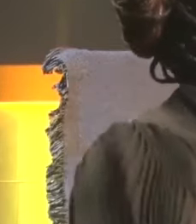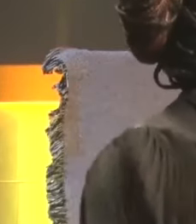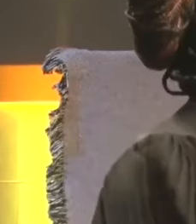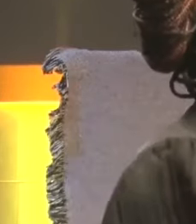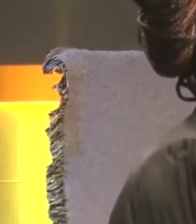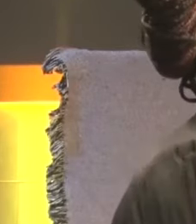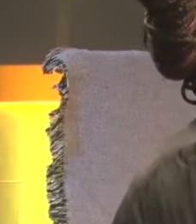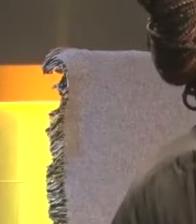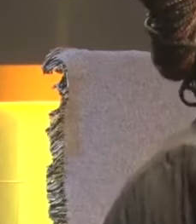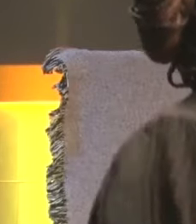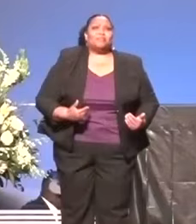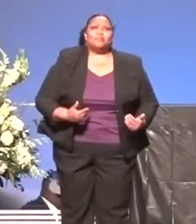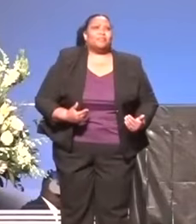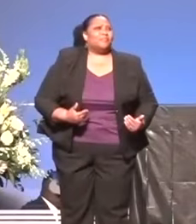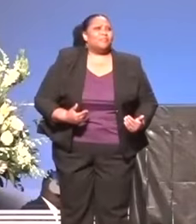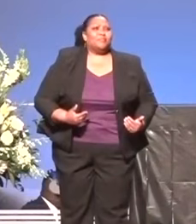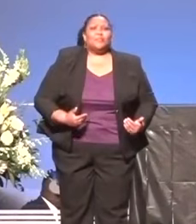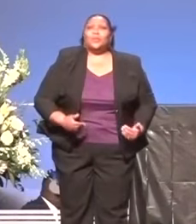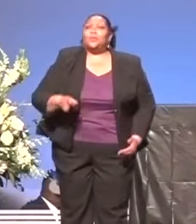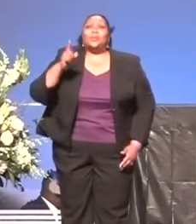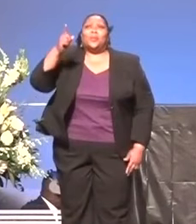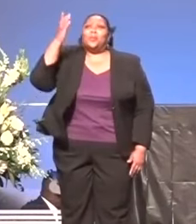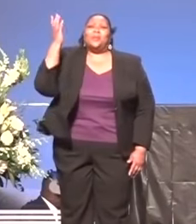that he would